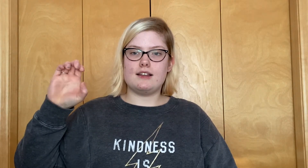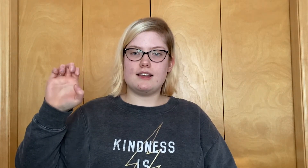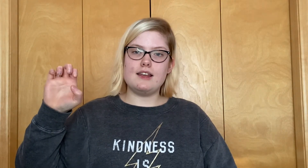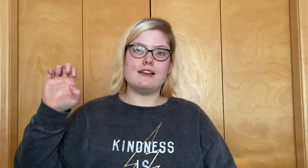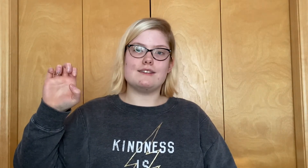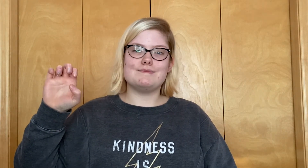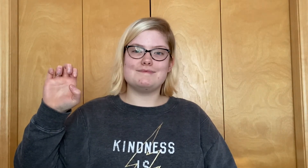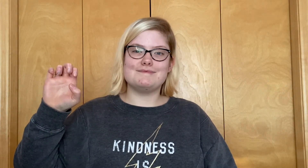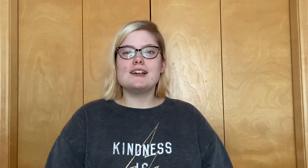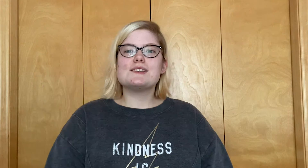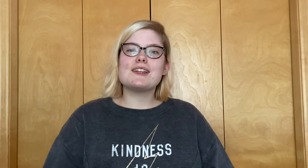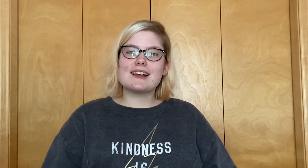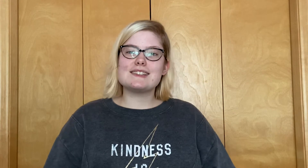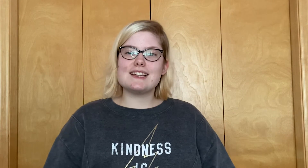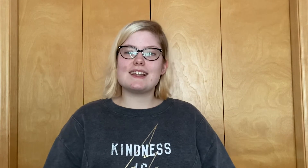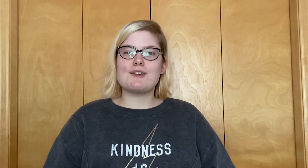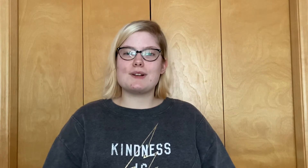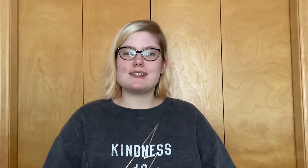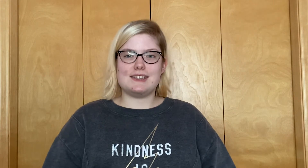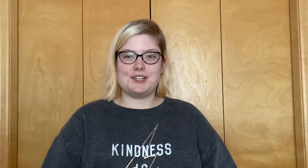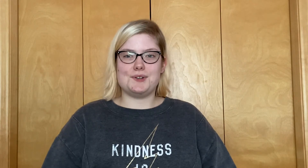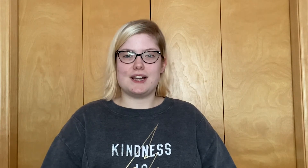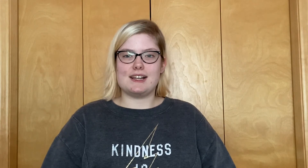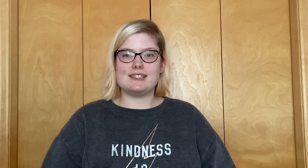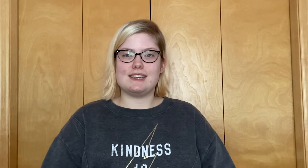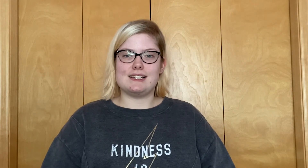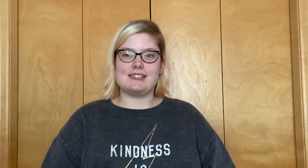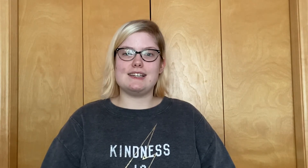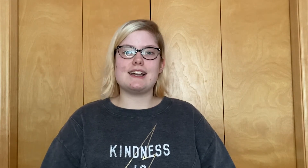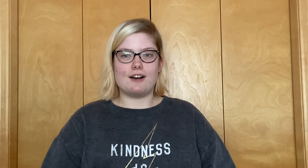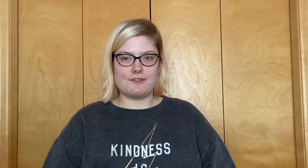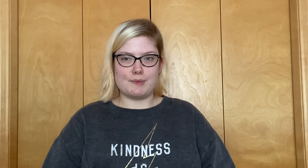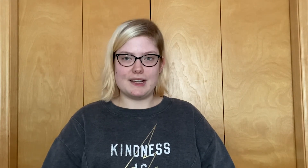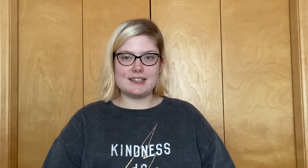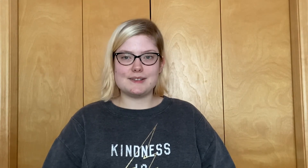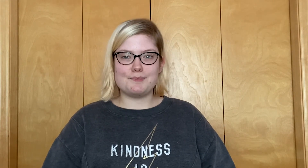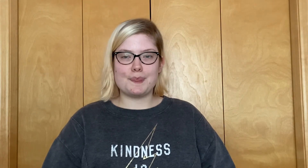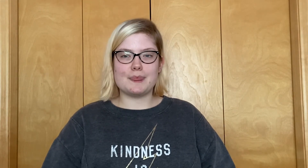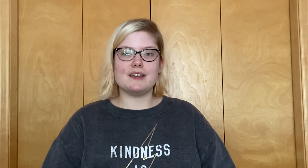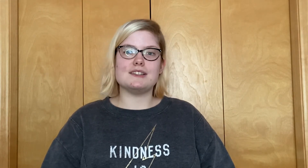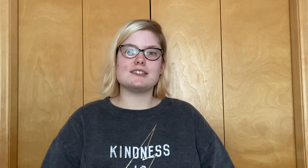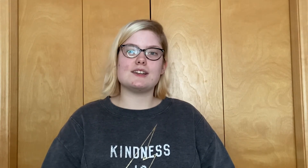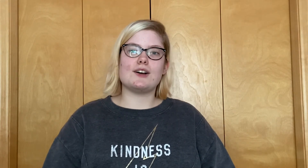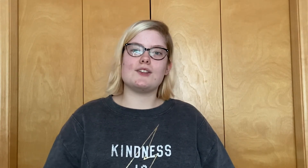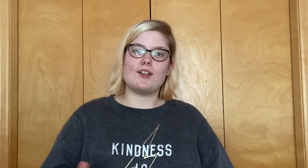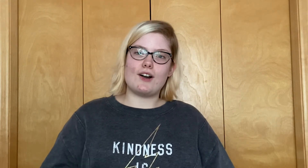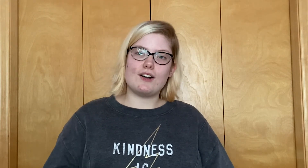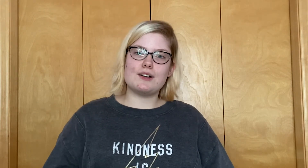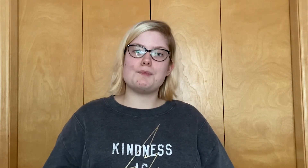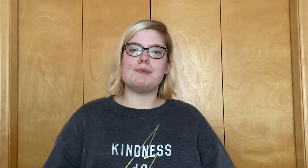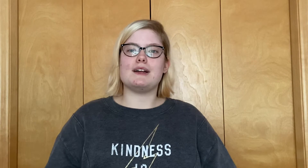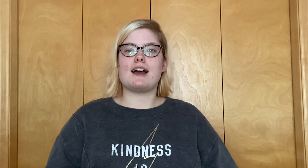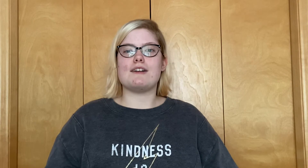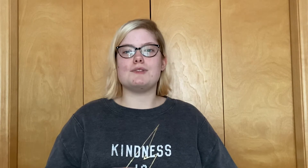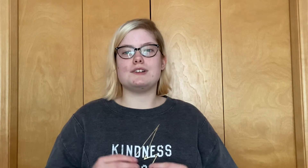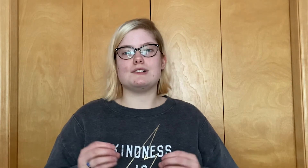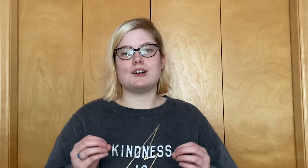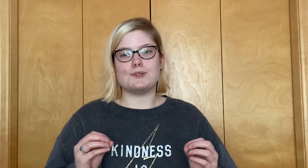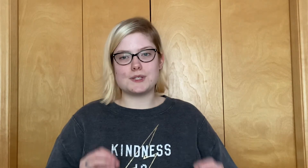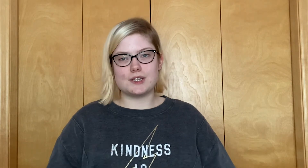Gracie. So the next thing that I want to teach you guys is the alphabet. It's long, but I will go